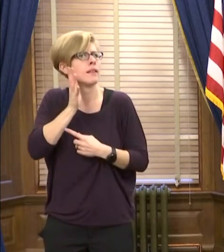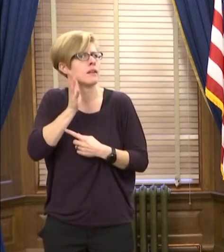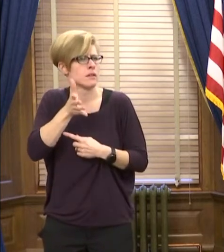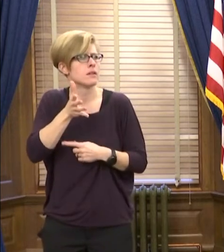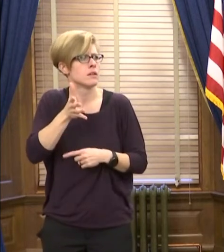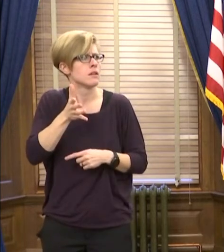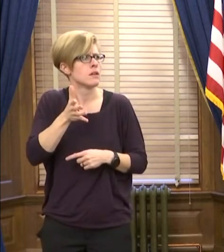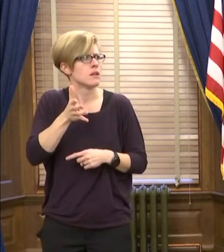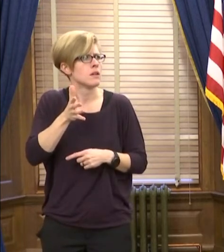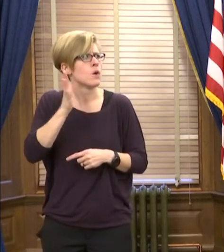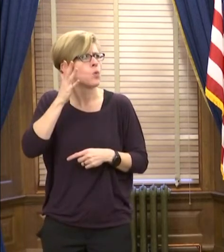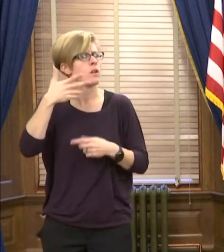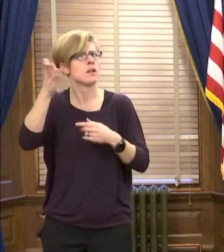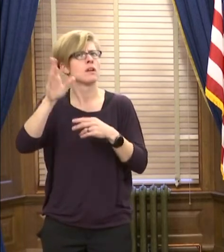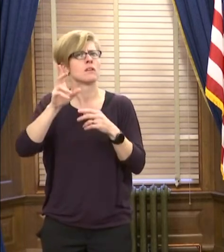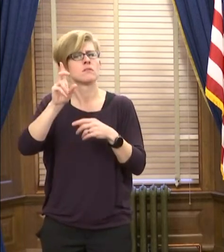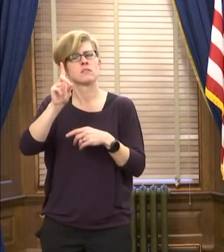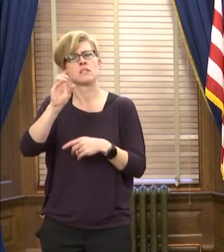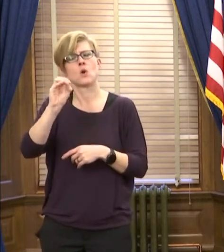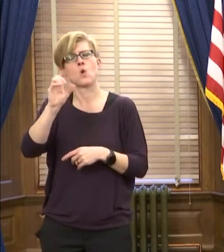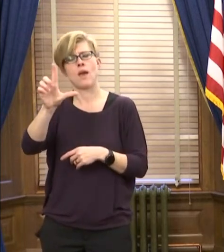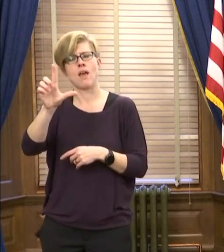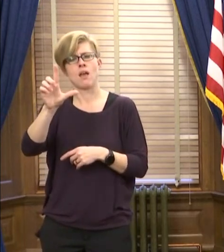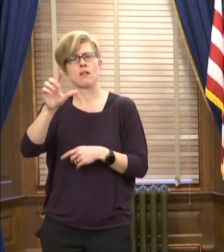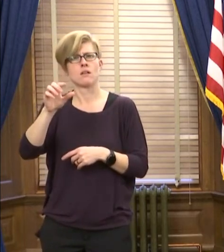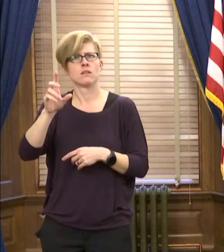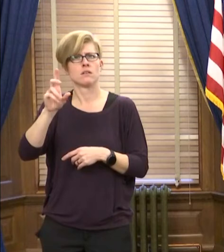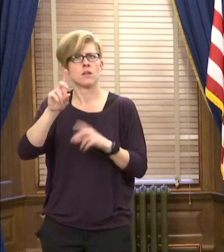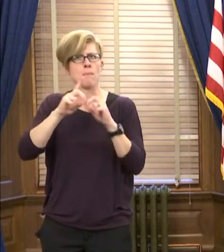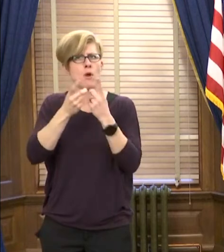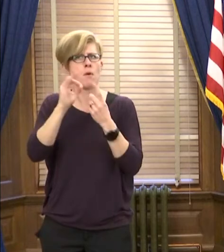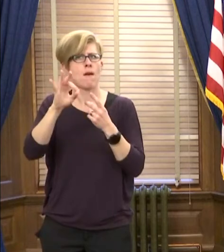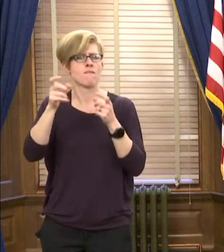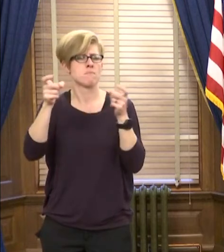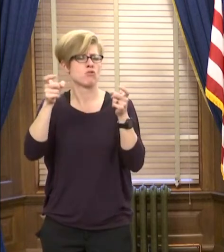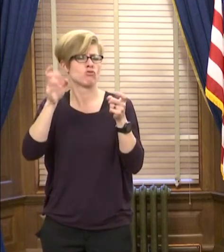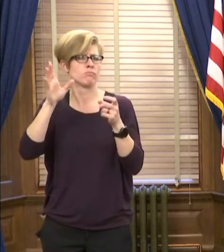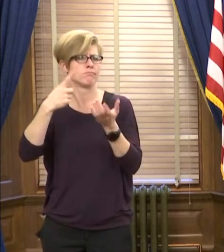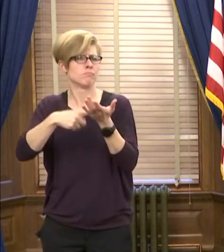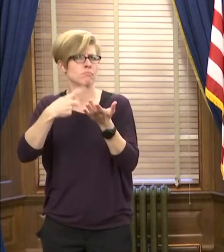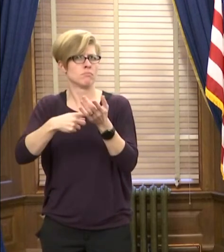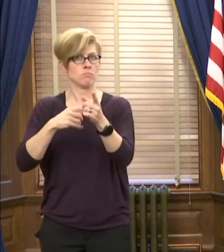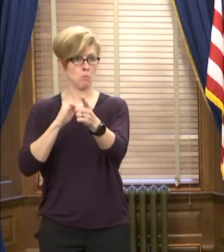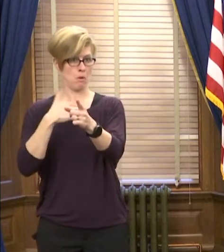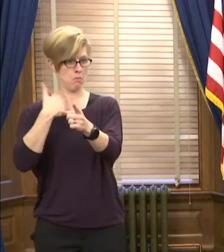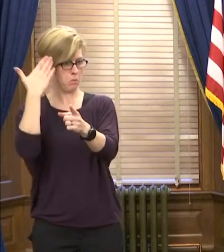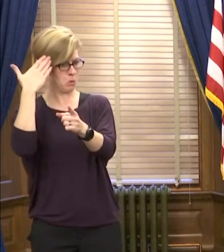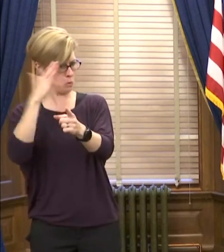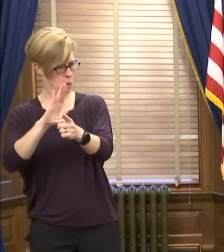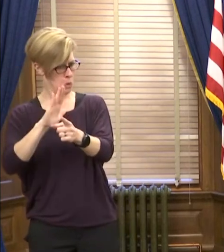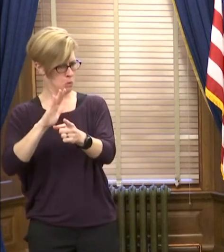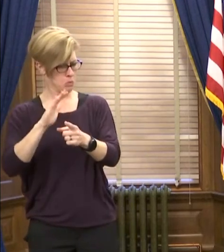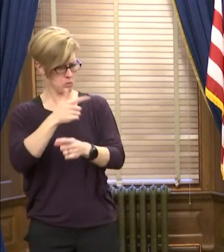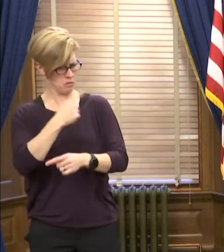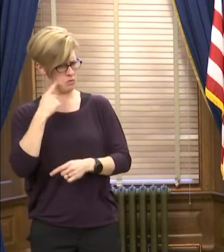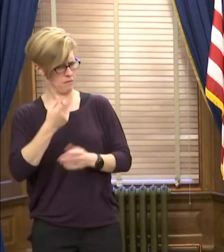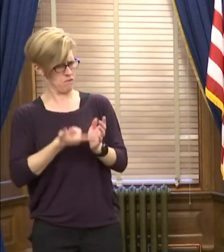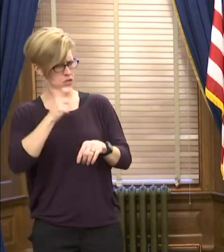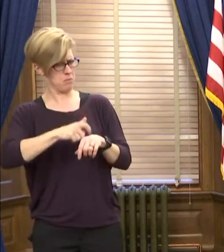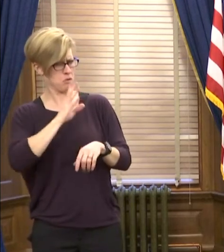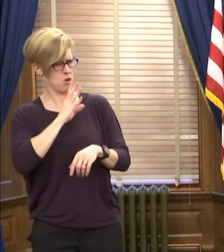have our Department of Administration go into the agency. This is news to me. I mean, I guess, what's the time frame on